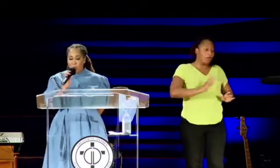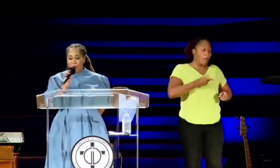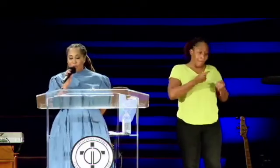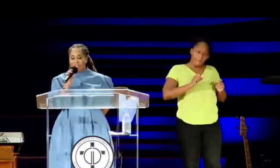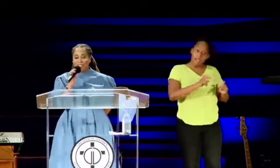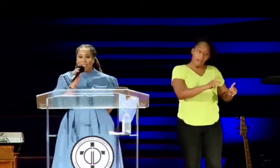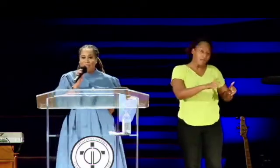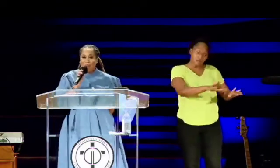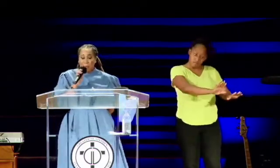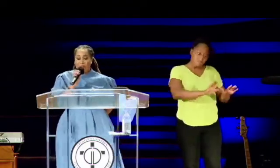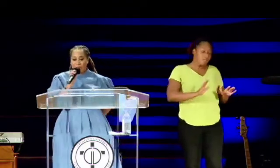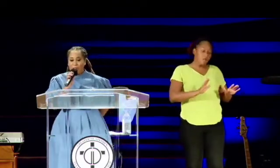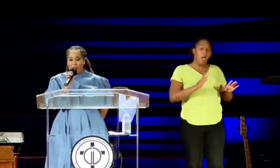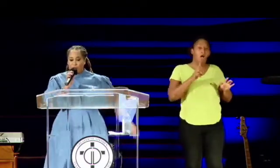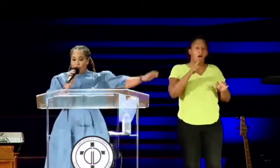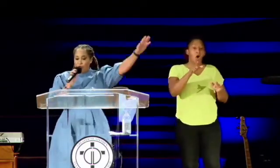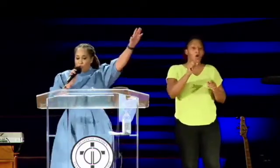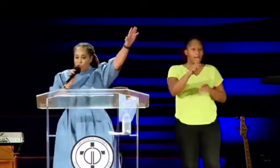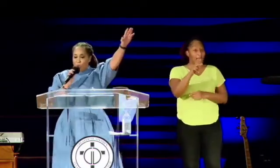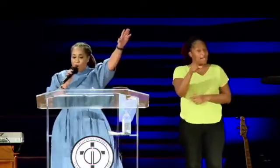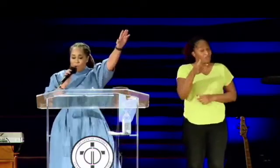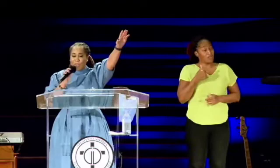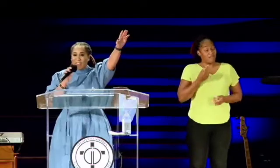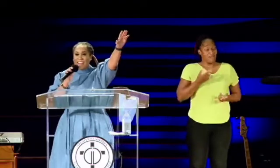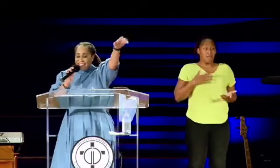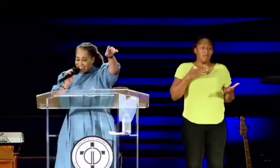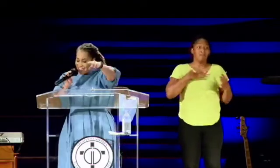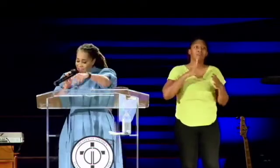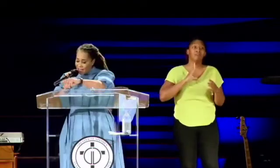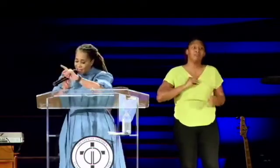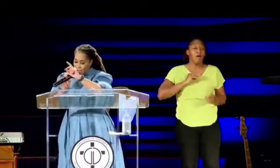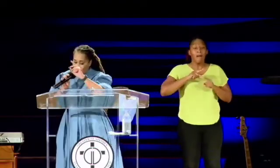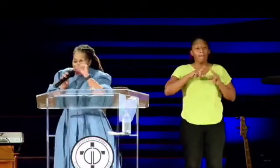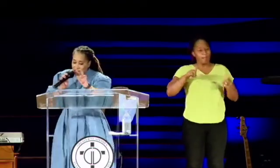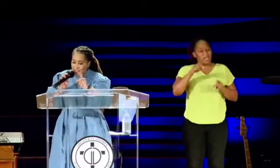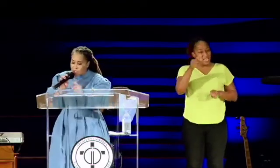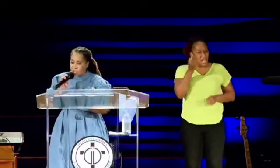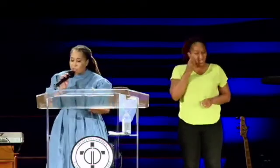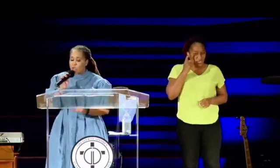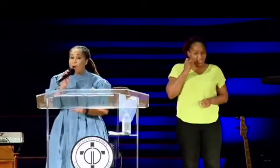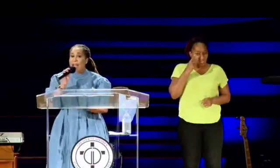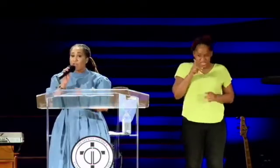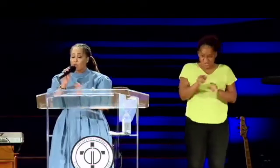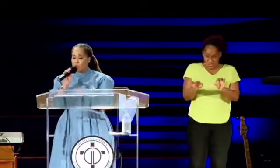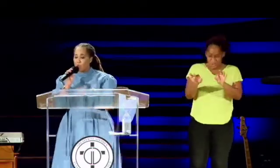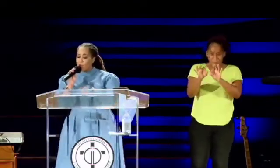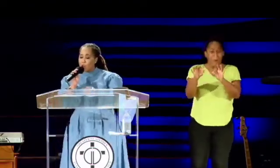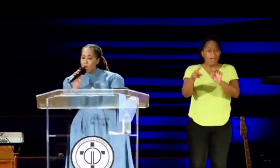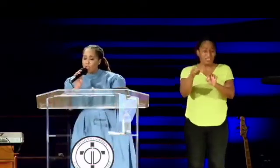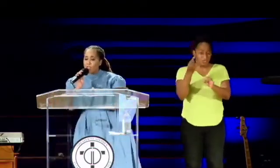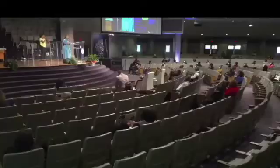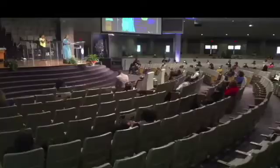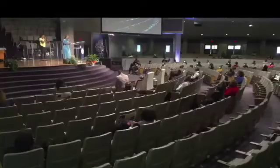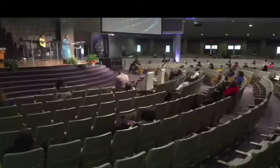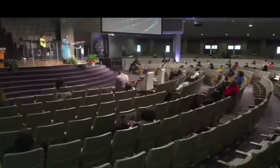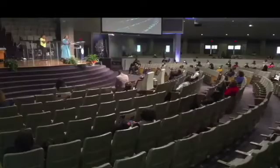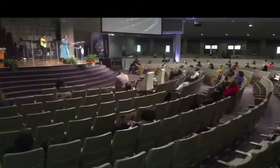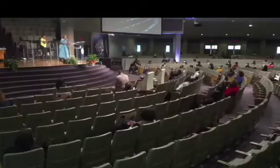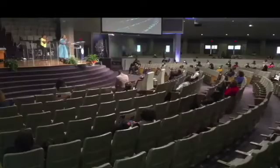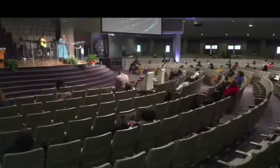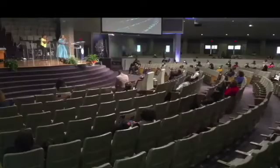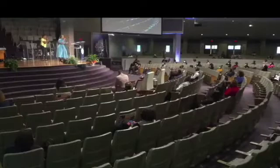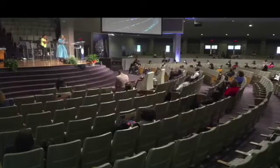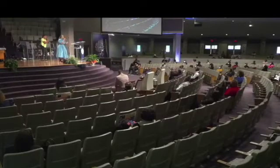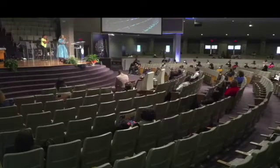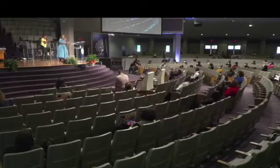make you feel worthless. But it's because he knows your worth. Yeah, yeah, yeah. He'll attempt to drag you to your lowest place. But because